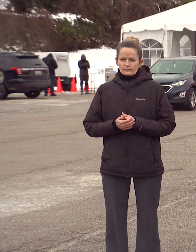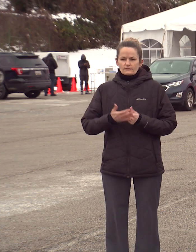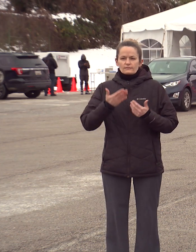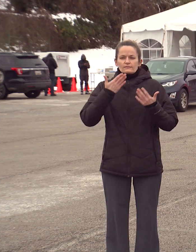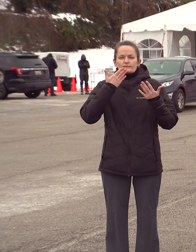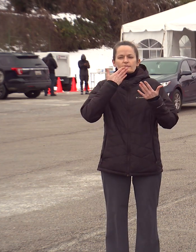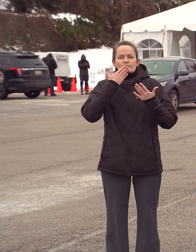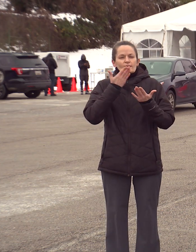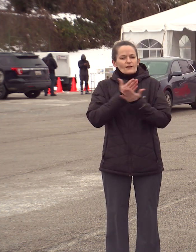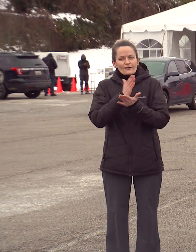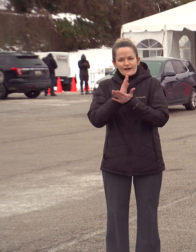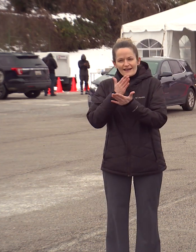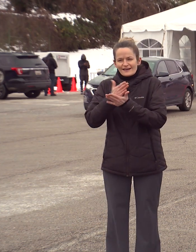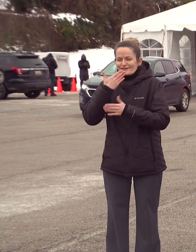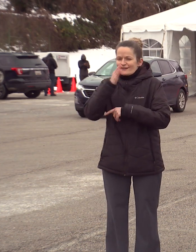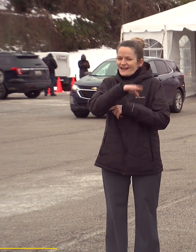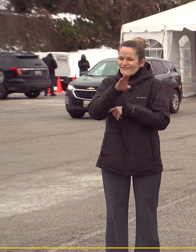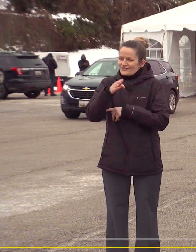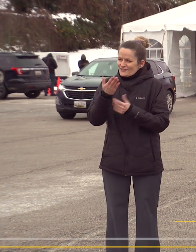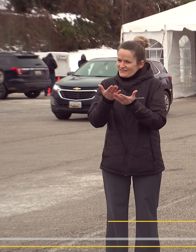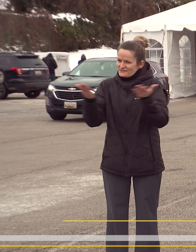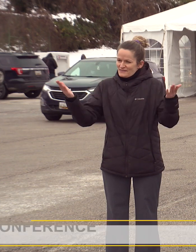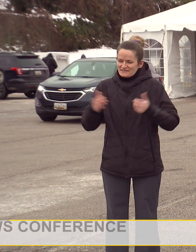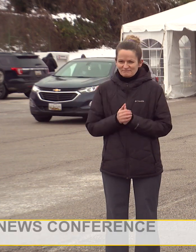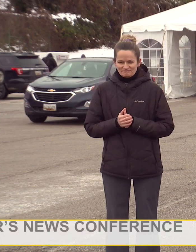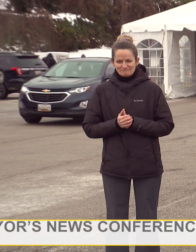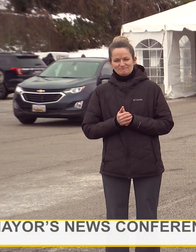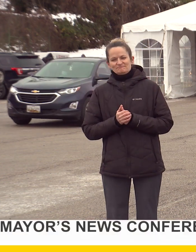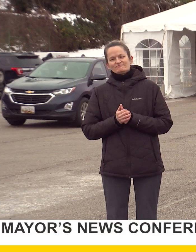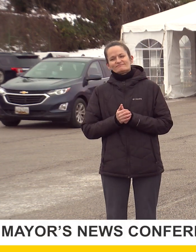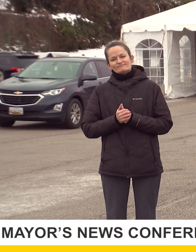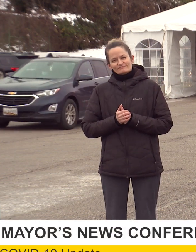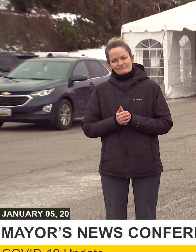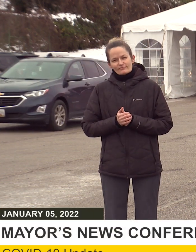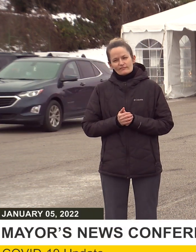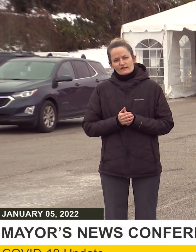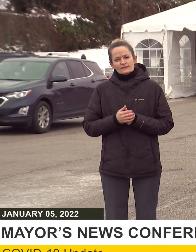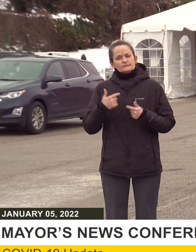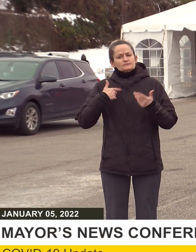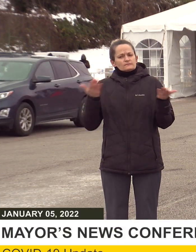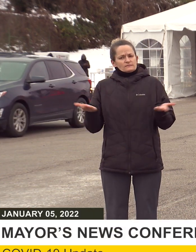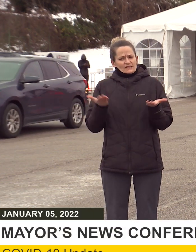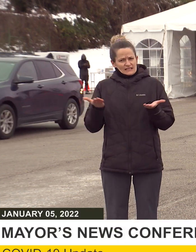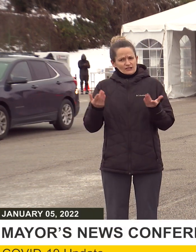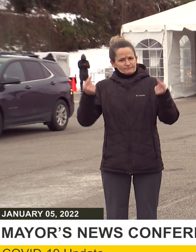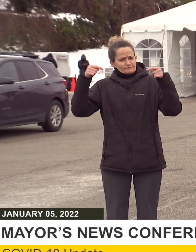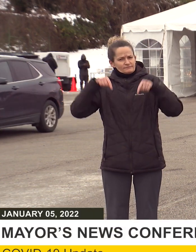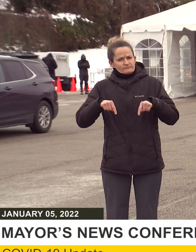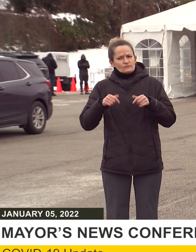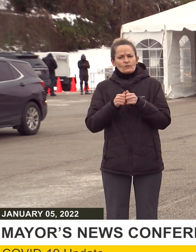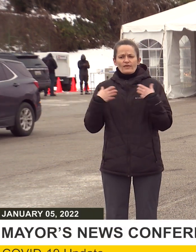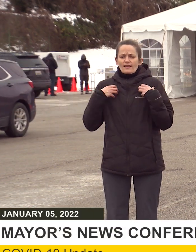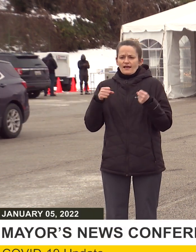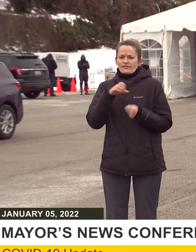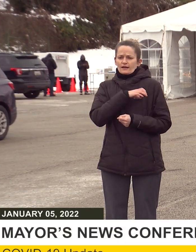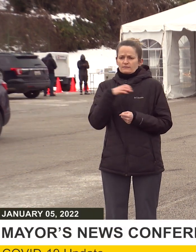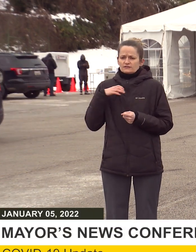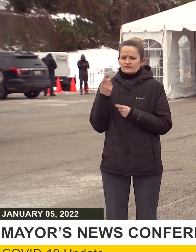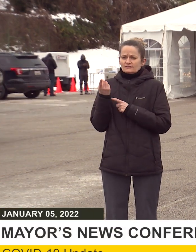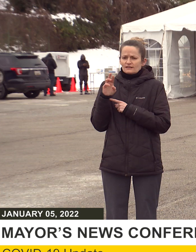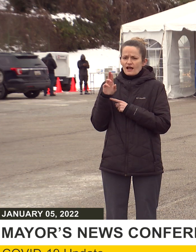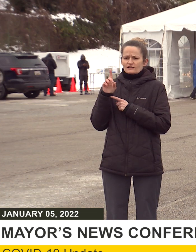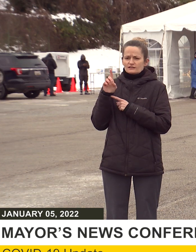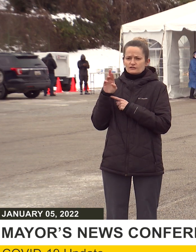All right, good afternoon, everyone. I am here today with our Health Commissioner, Dr. Duraza, and City